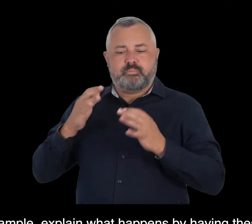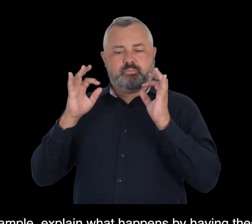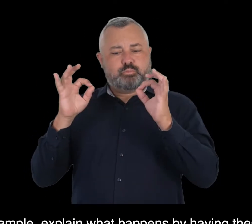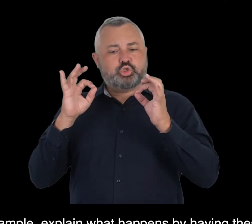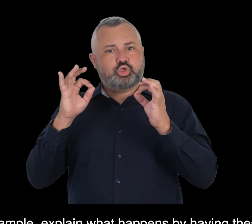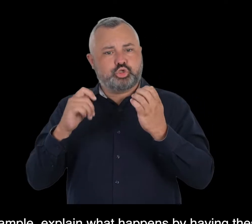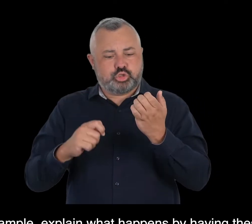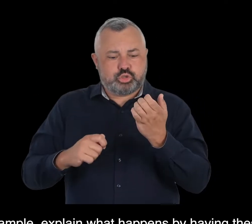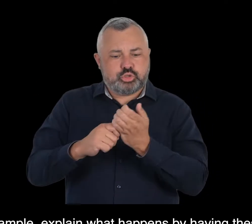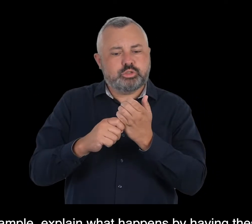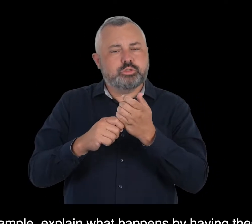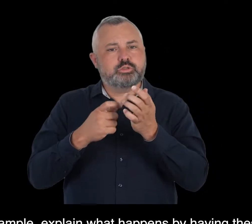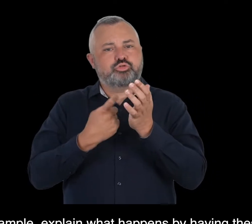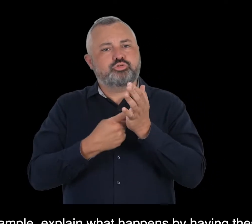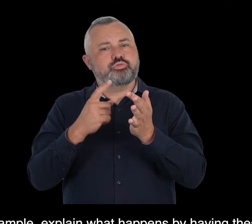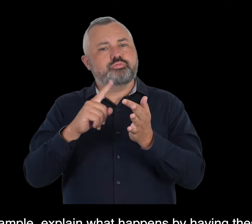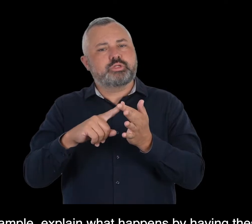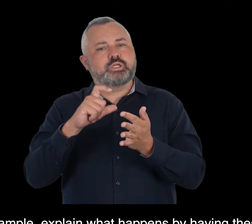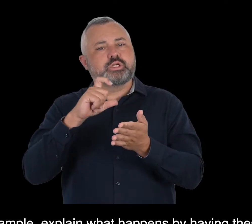and not the batteries you requested.